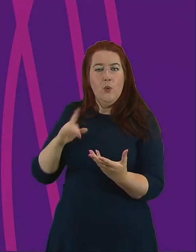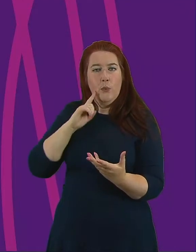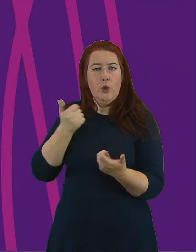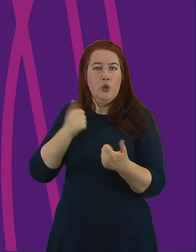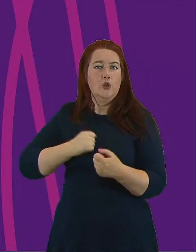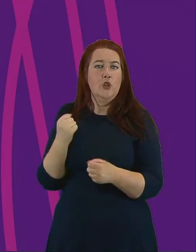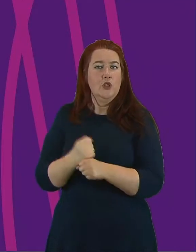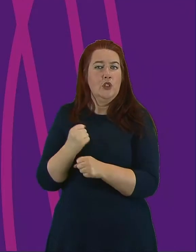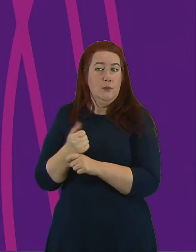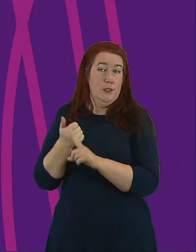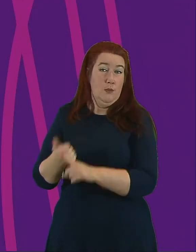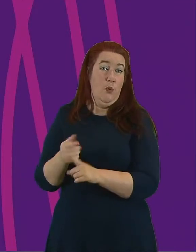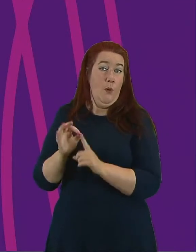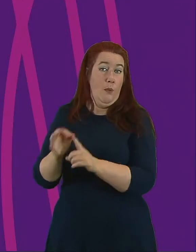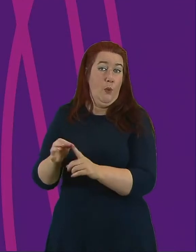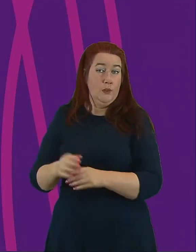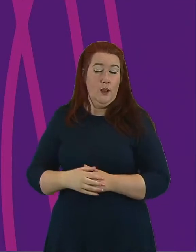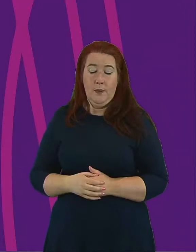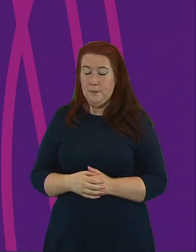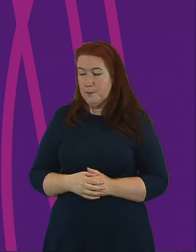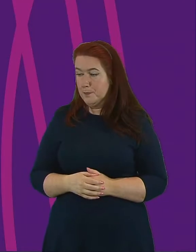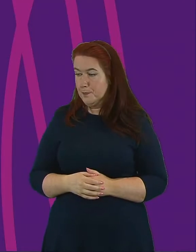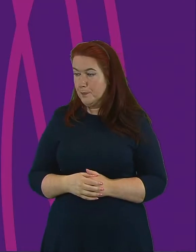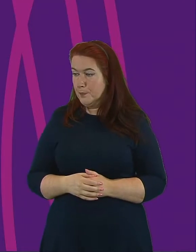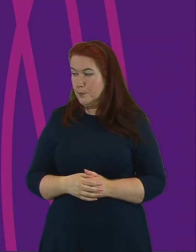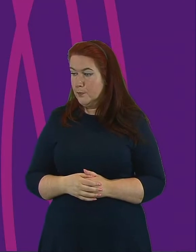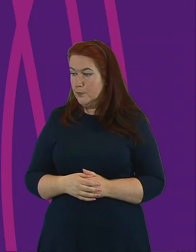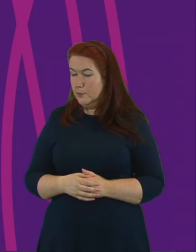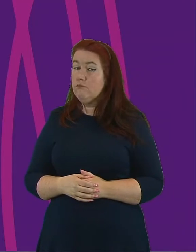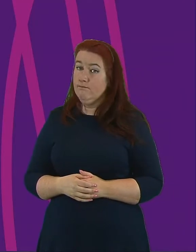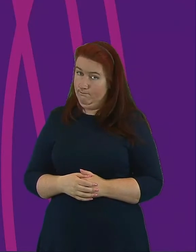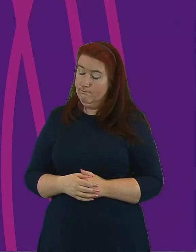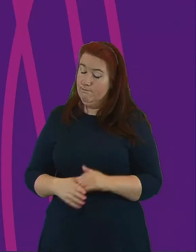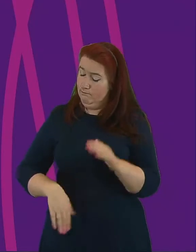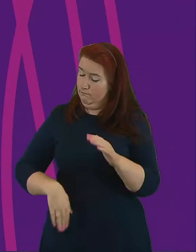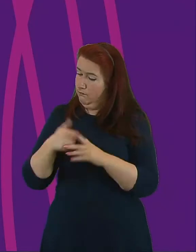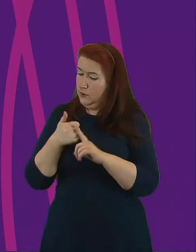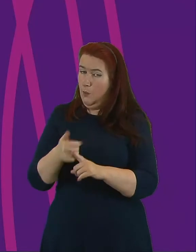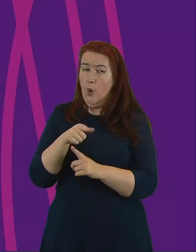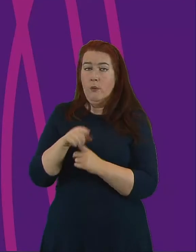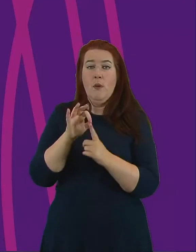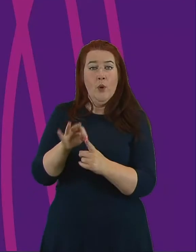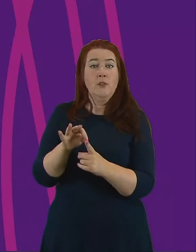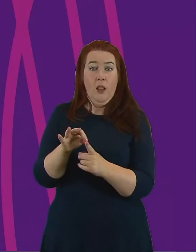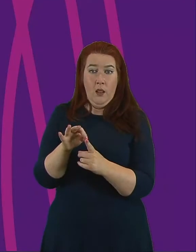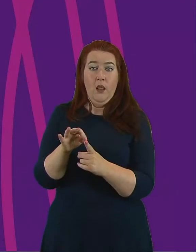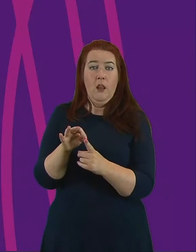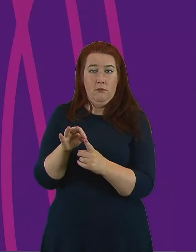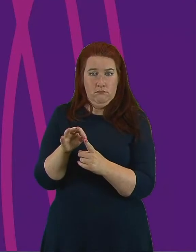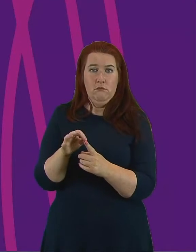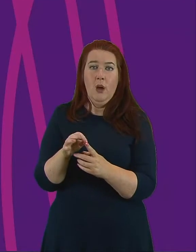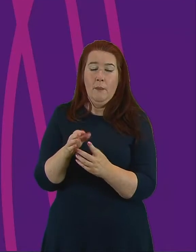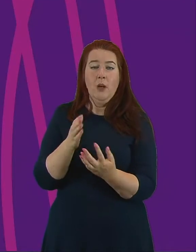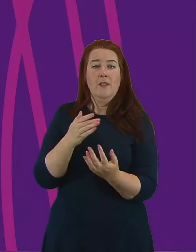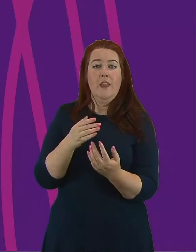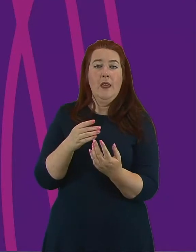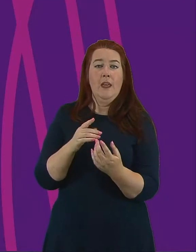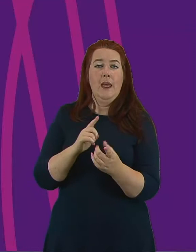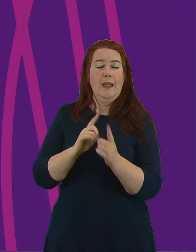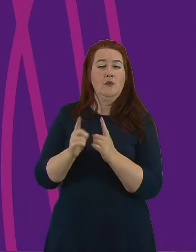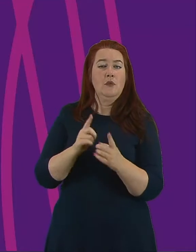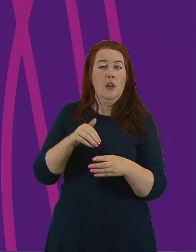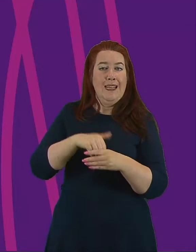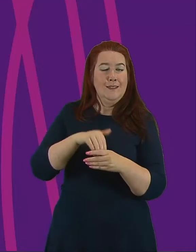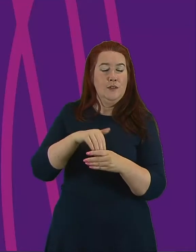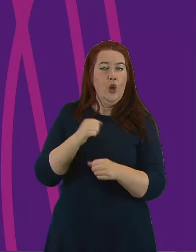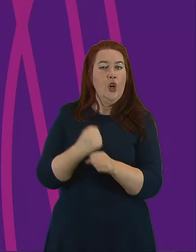proposal. Cabinet Secretary. Entirely support that proposal as part of the intergovernmental review, presiding officer,